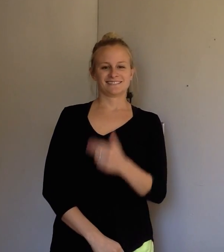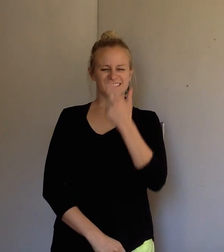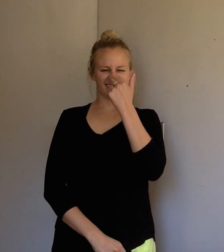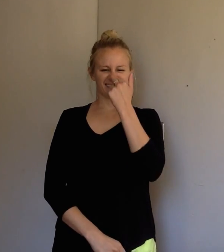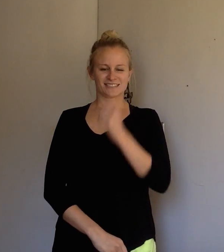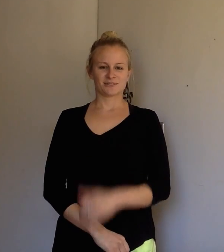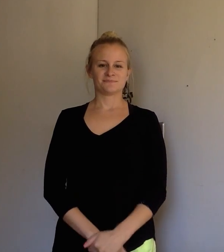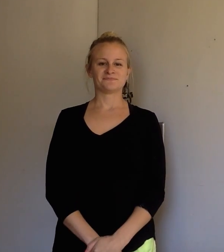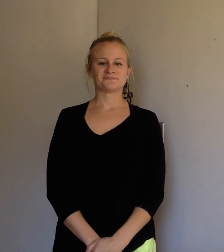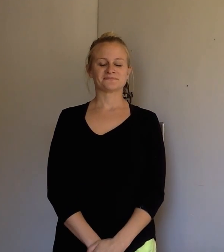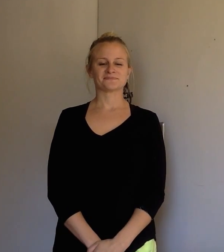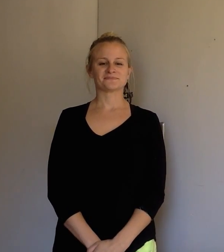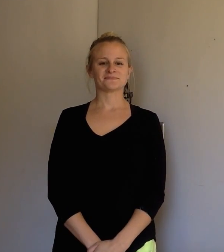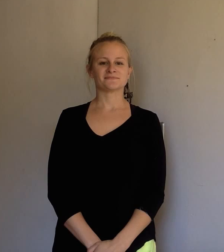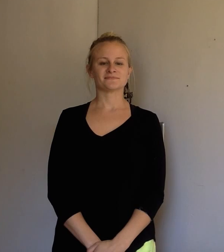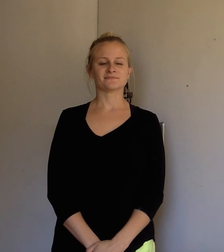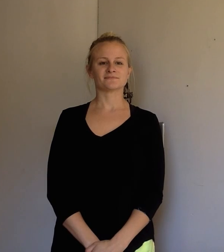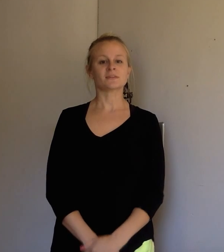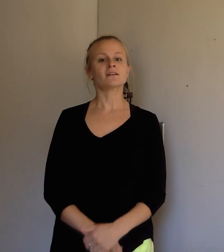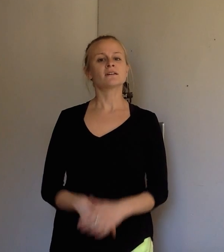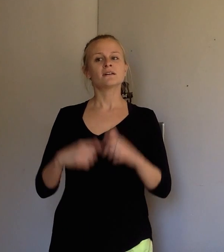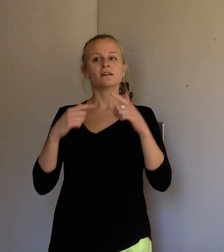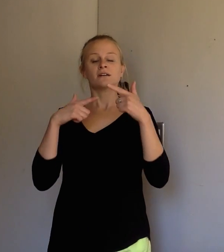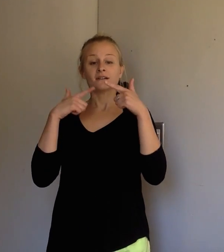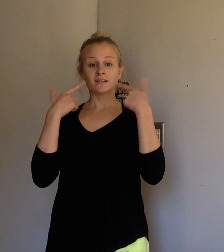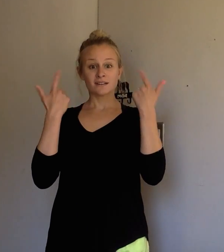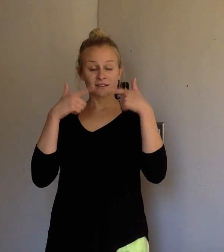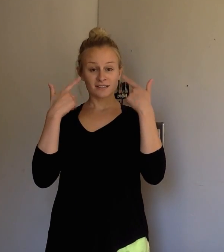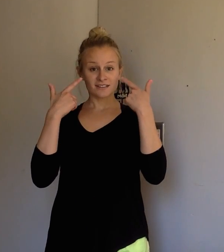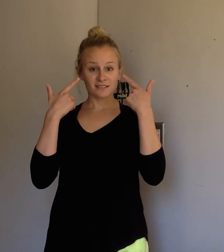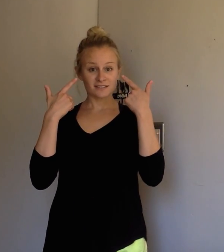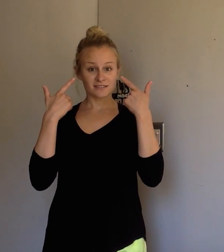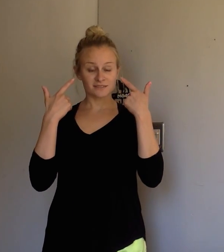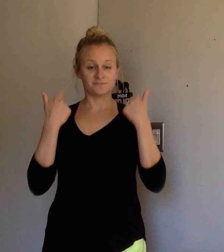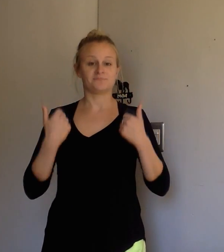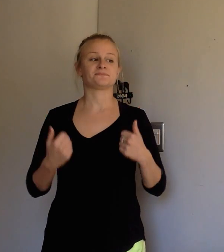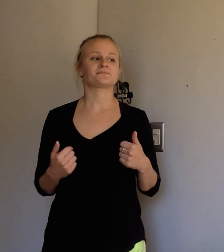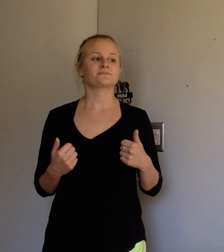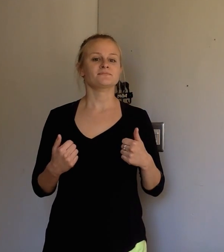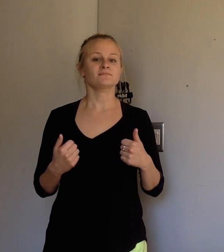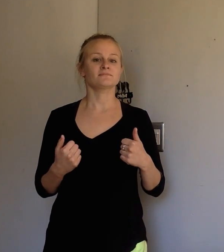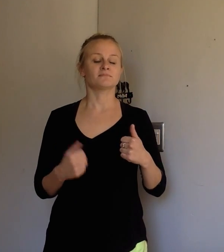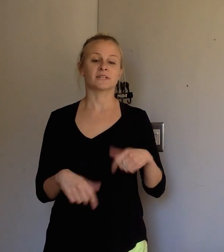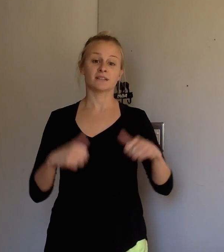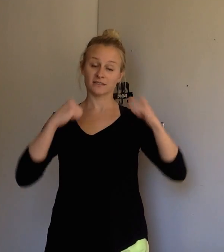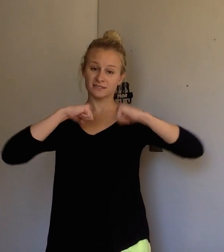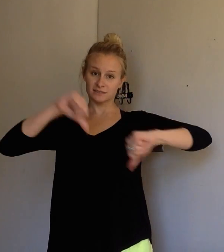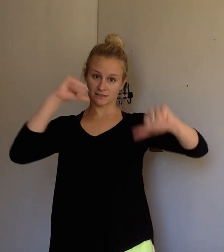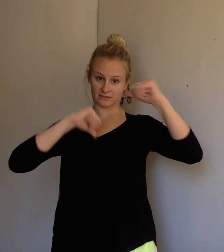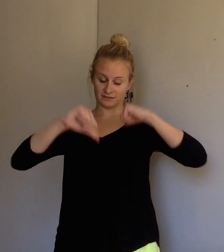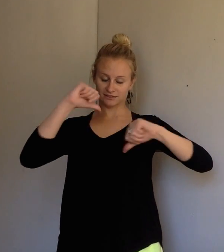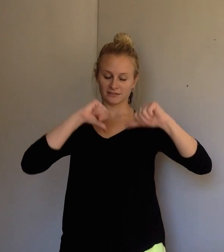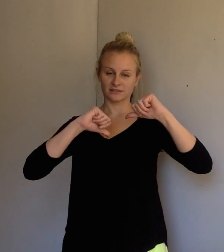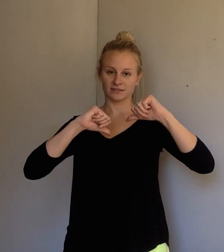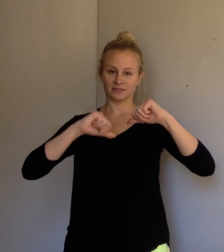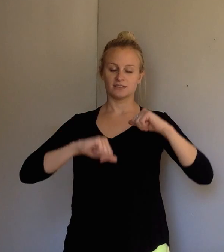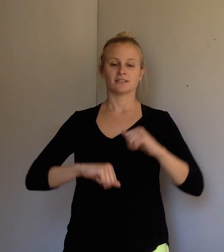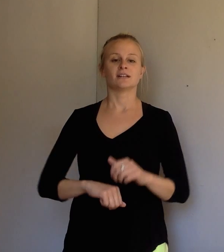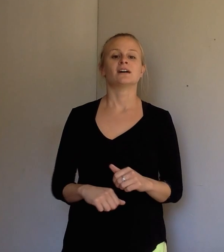is a really weird thing to do. What I'm going to do now is just play some examples of real human beings laughing. And I want you to think about the sounds people